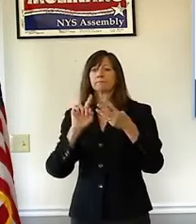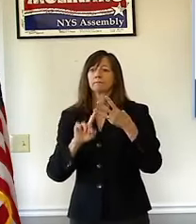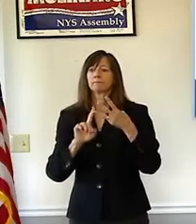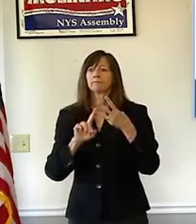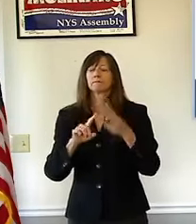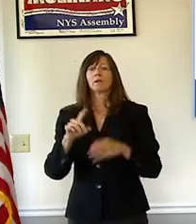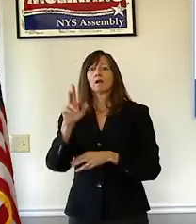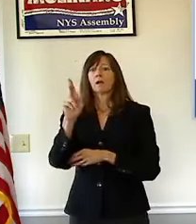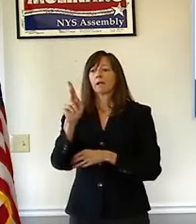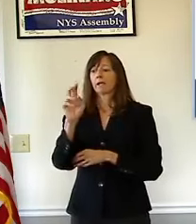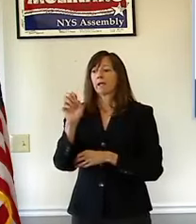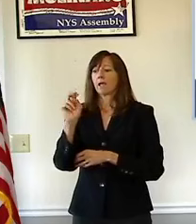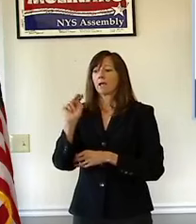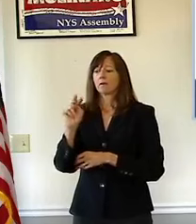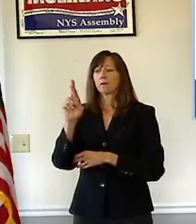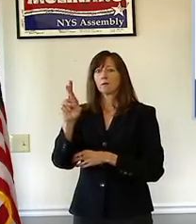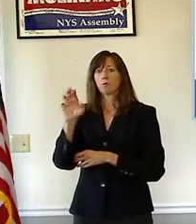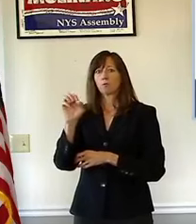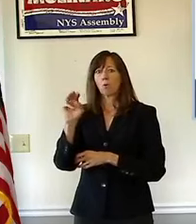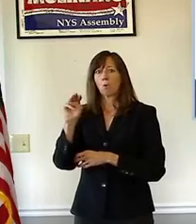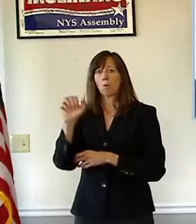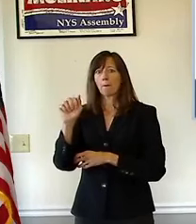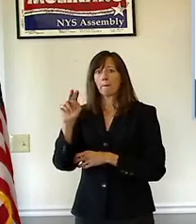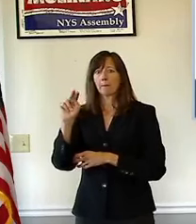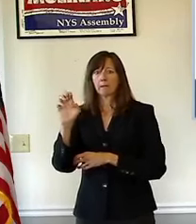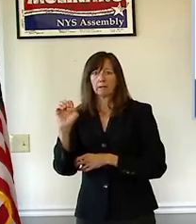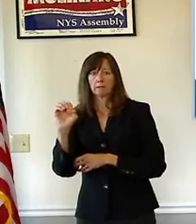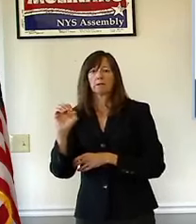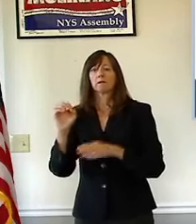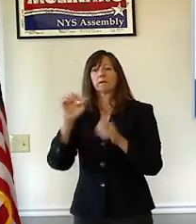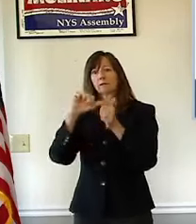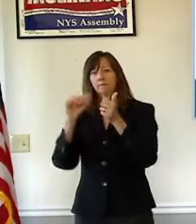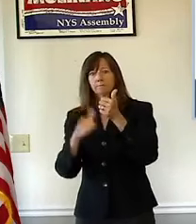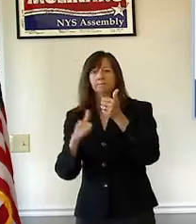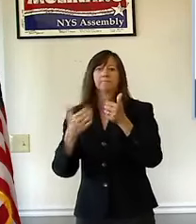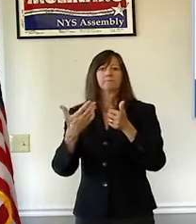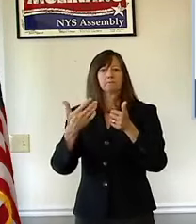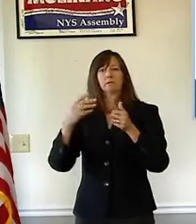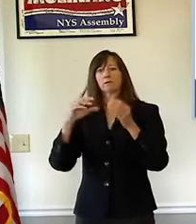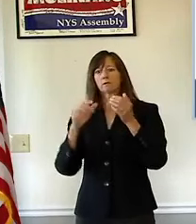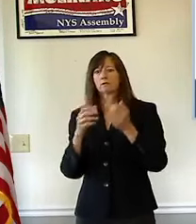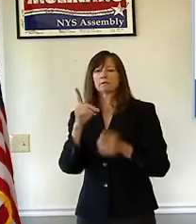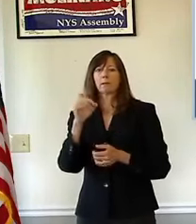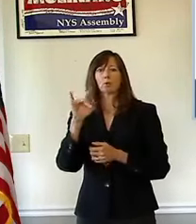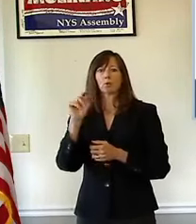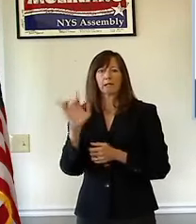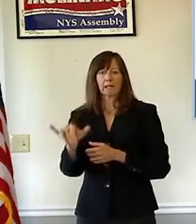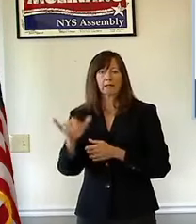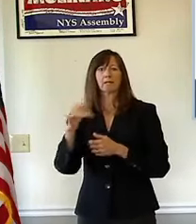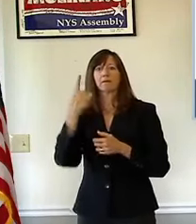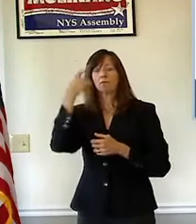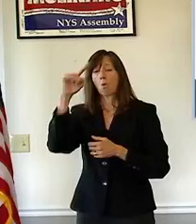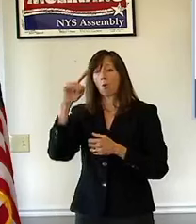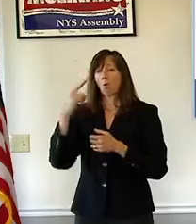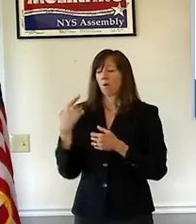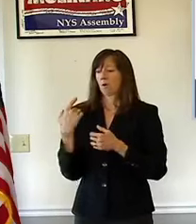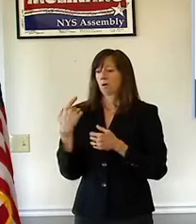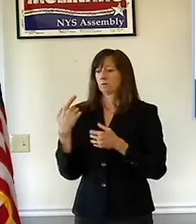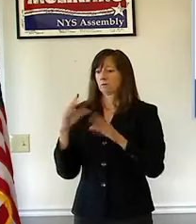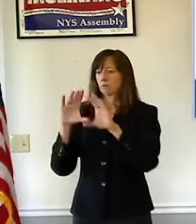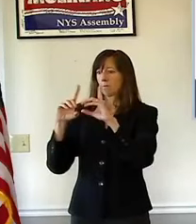Response, Ken Roman. We've asked Ken to be on this evening. Ken is working with Sheriff Butch Anderson and Under Sheriff Kirk